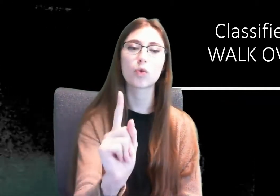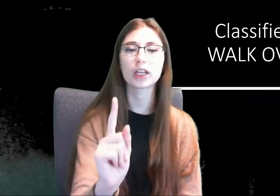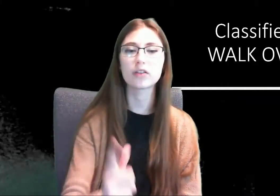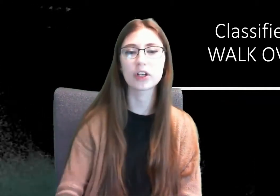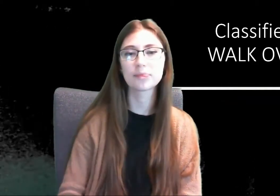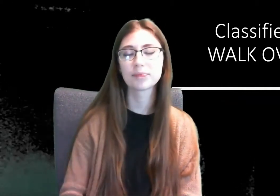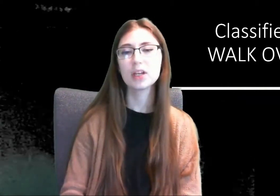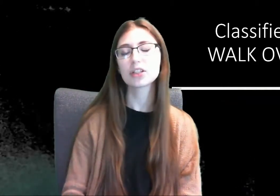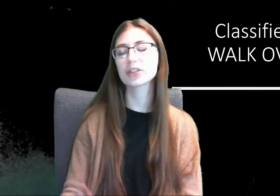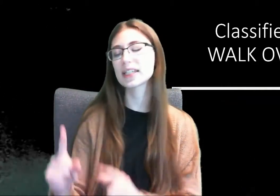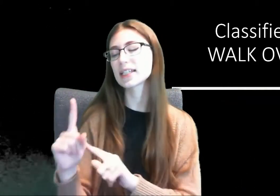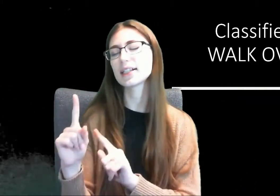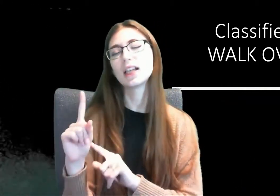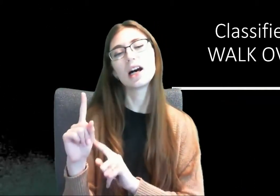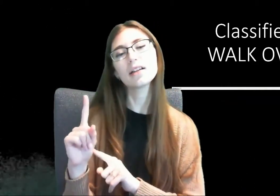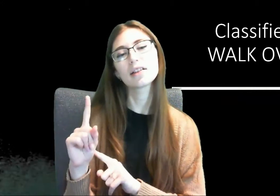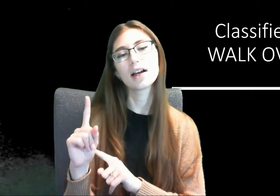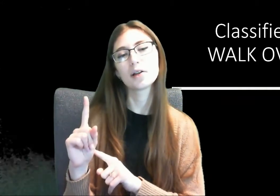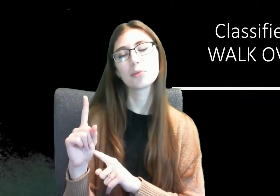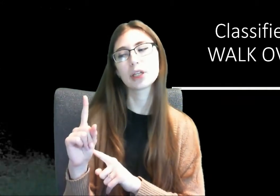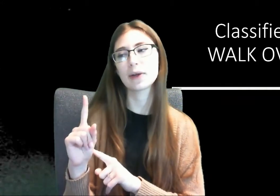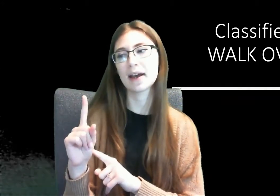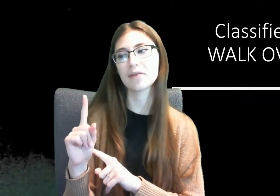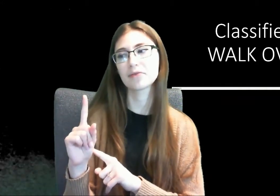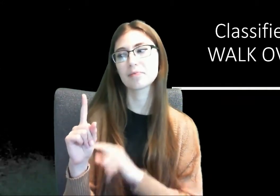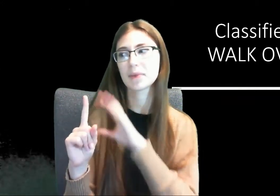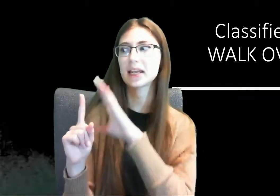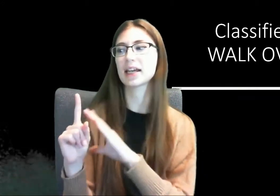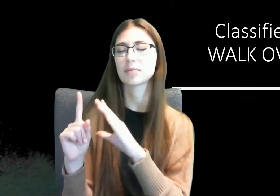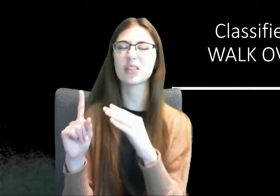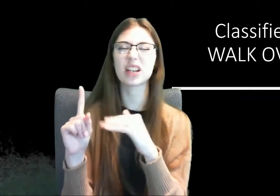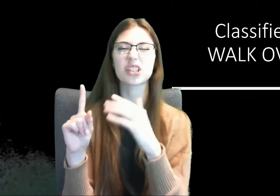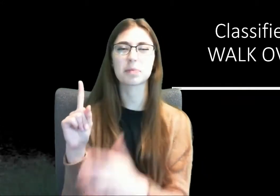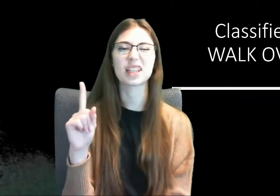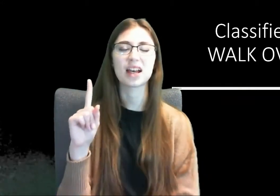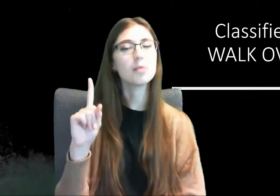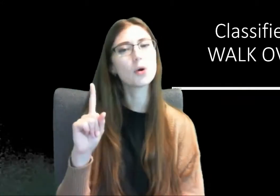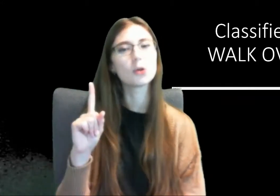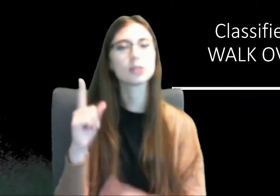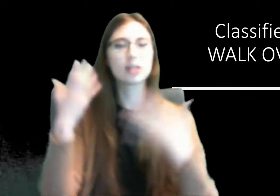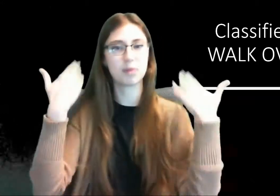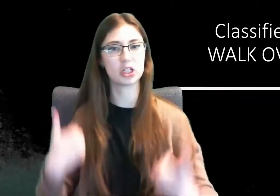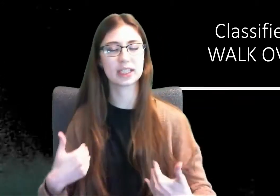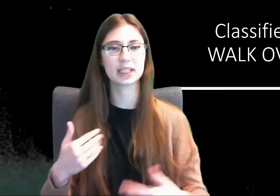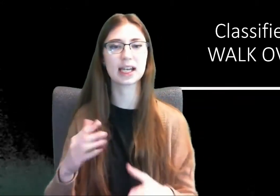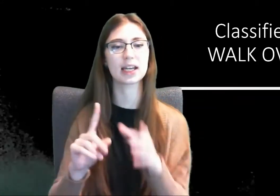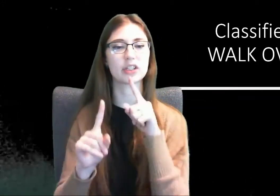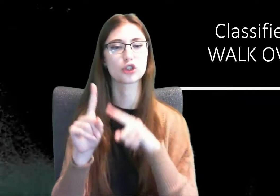Walking over. You'll see this a lot when you have an item, kind of shaped like that, a pole, a person, that kind of a